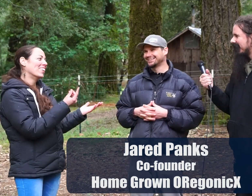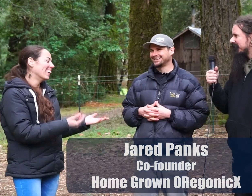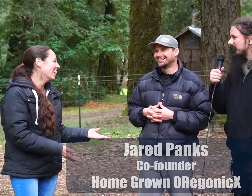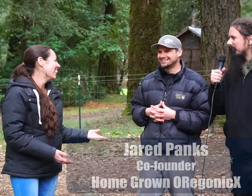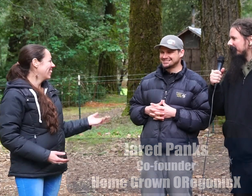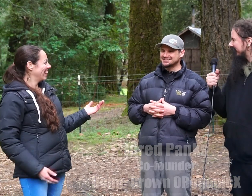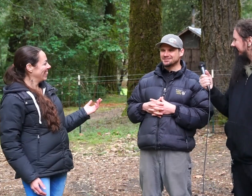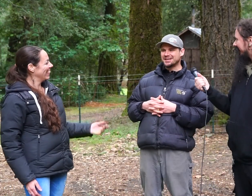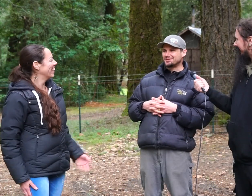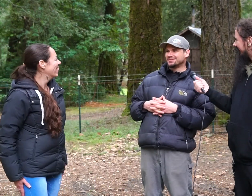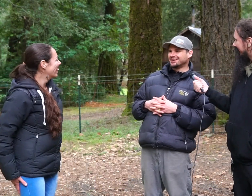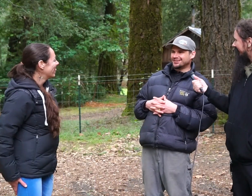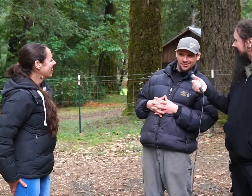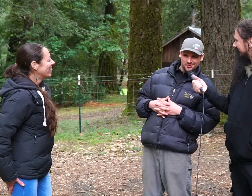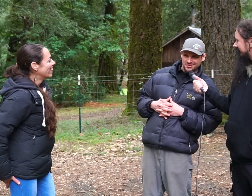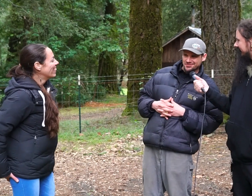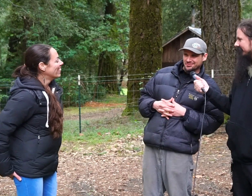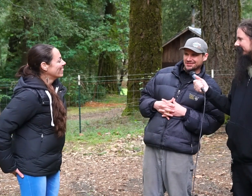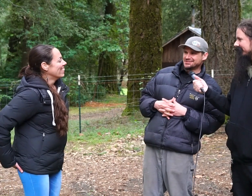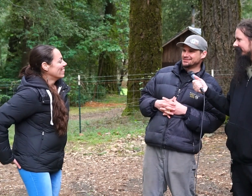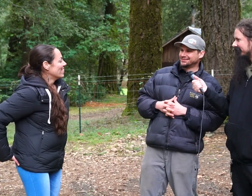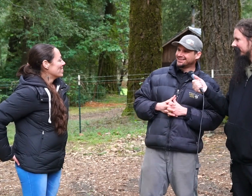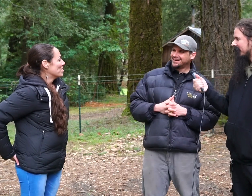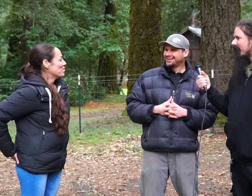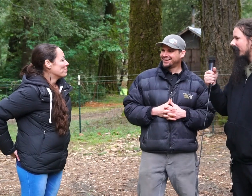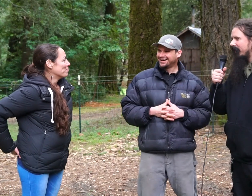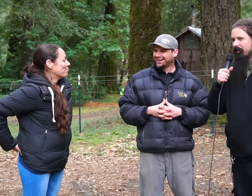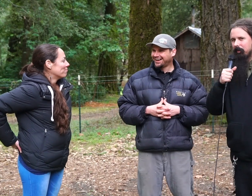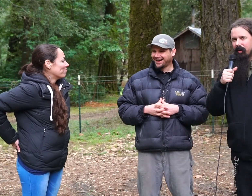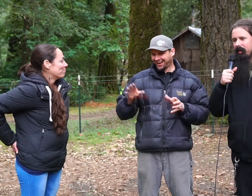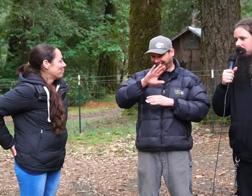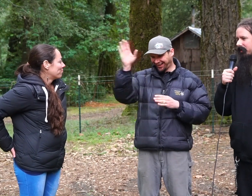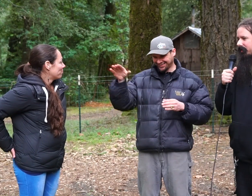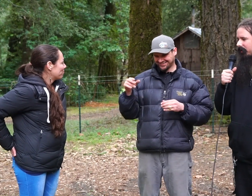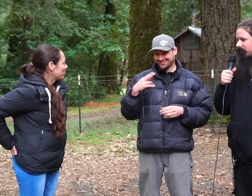so she says okay who are you what do you do hi my name is Steven